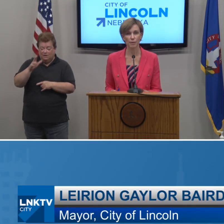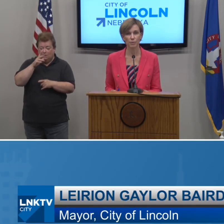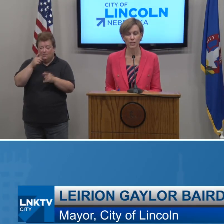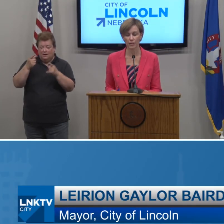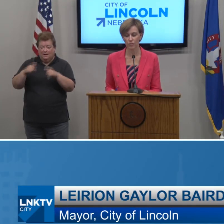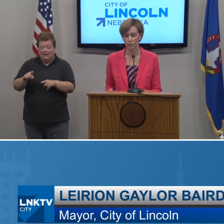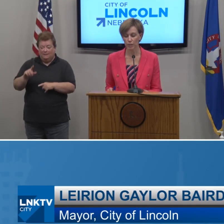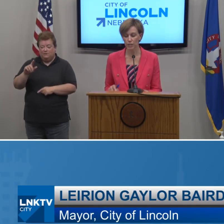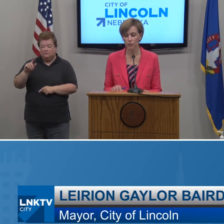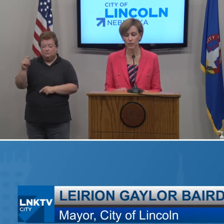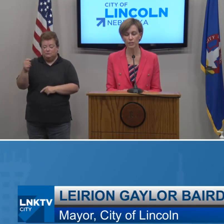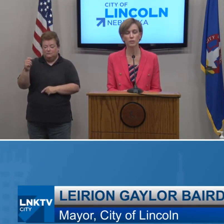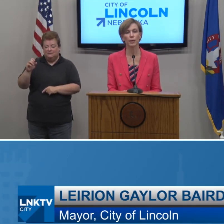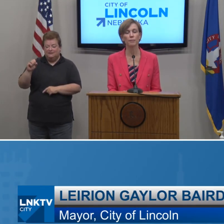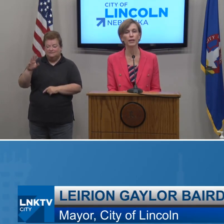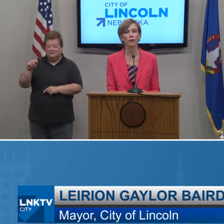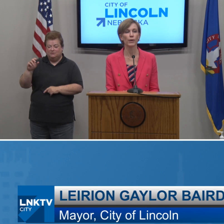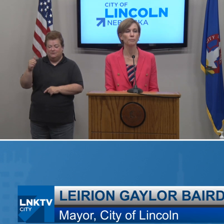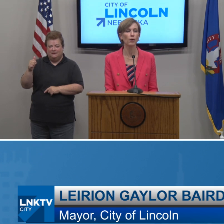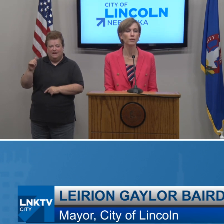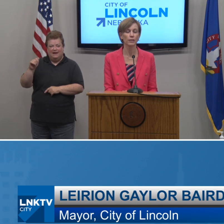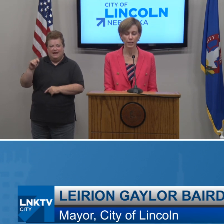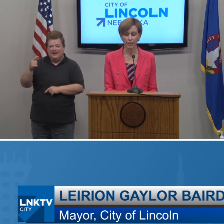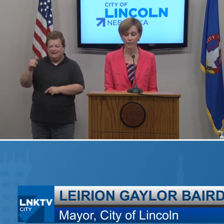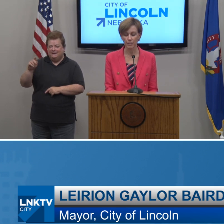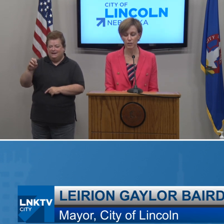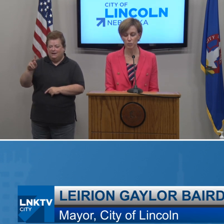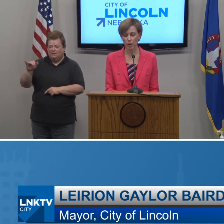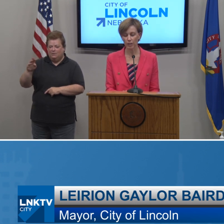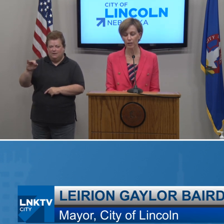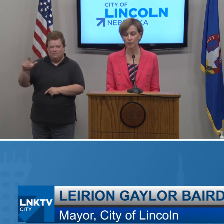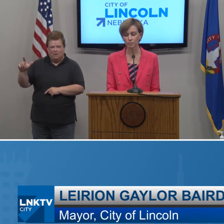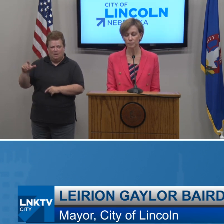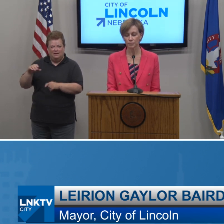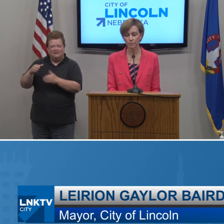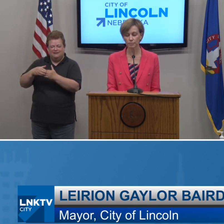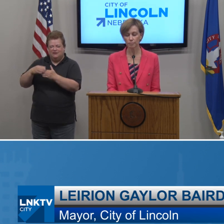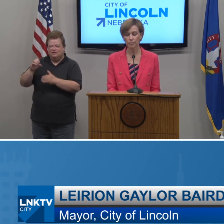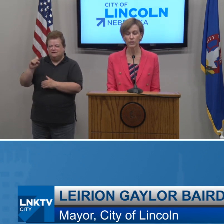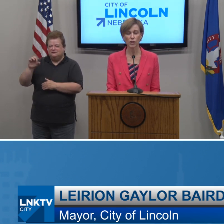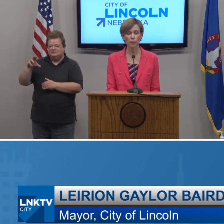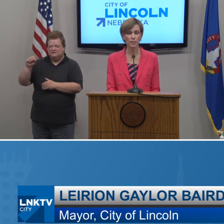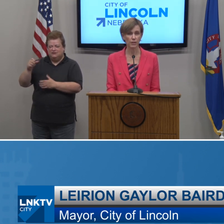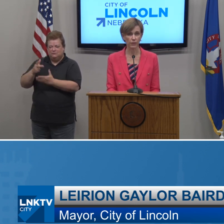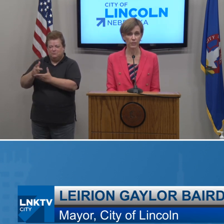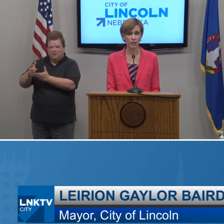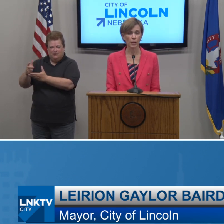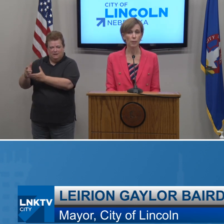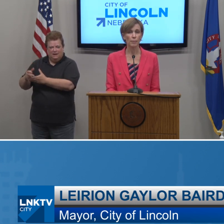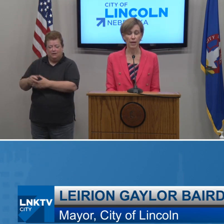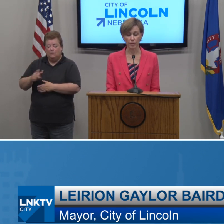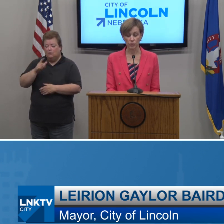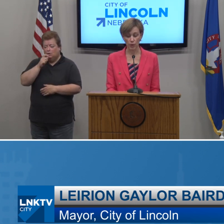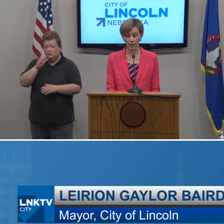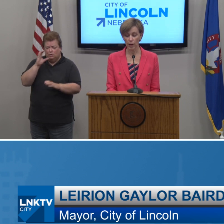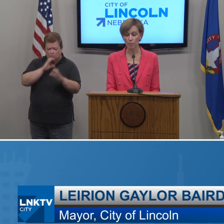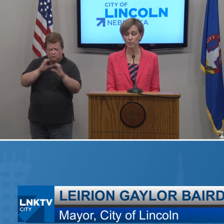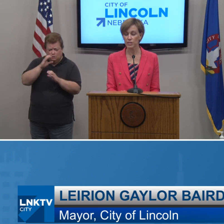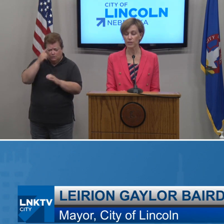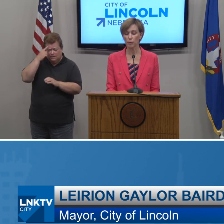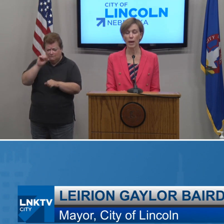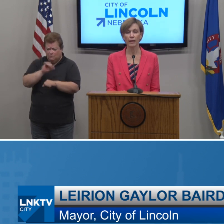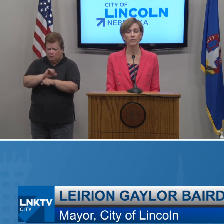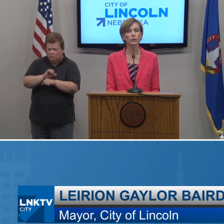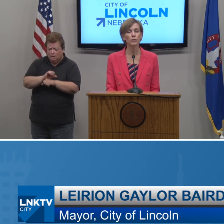Tuesday, September 10th from 2 to 6 p.m. at Gateway Mall in the Sears parking lot. Job seekers may drive up